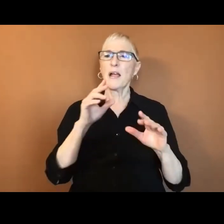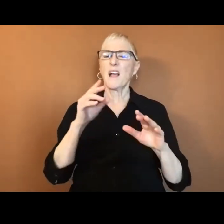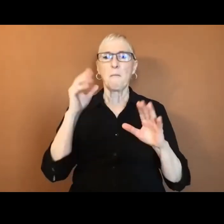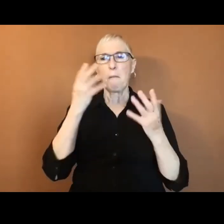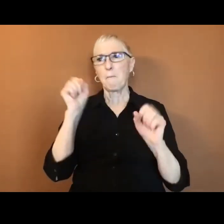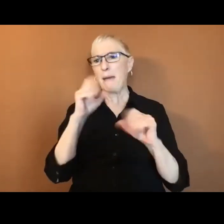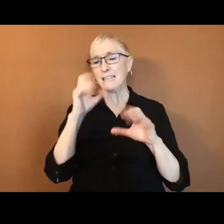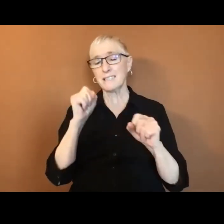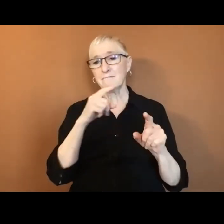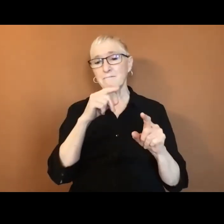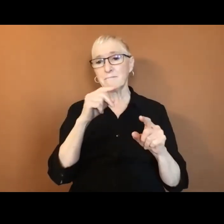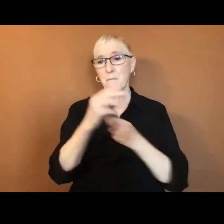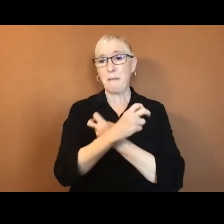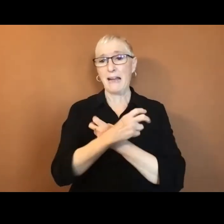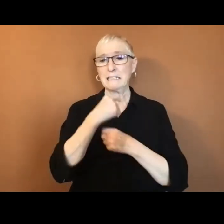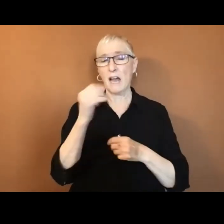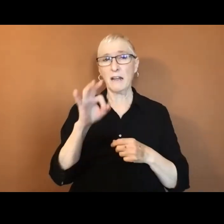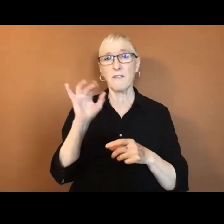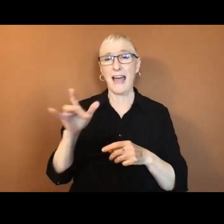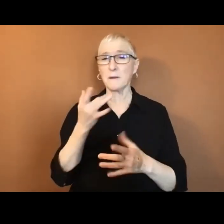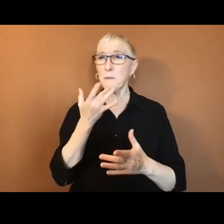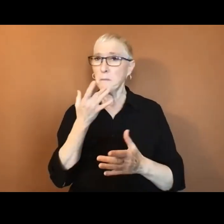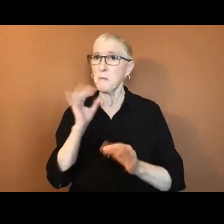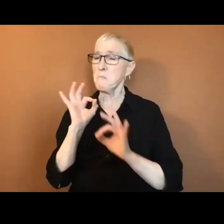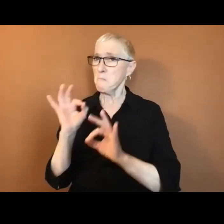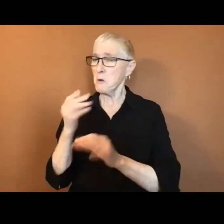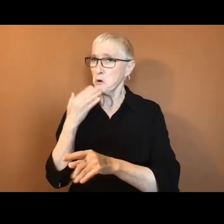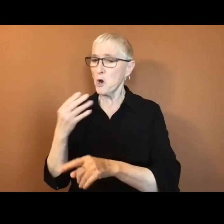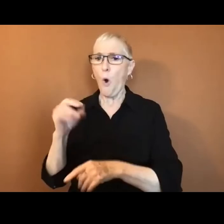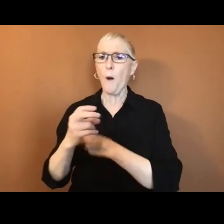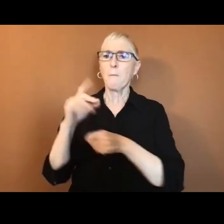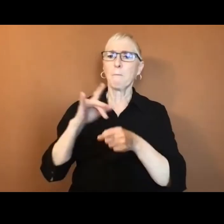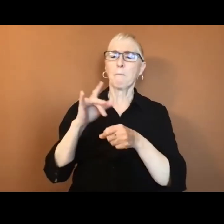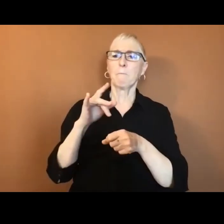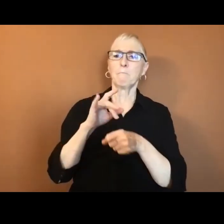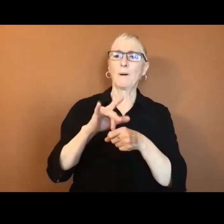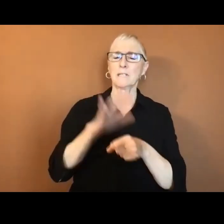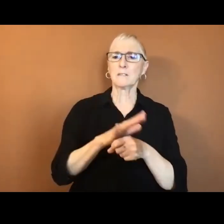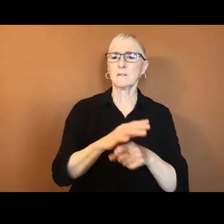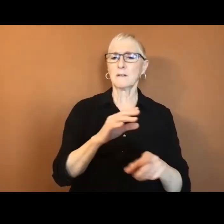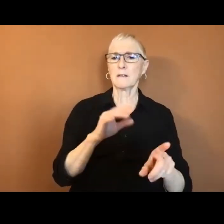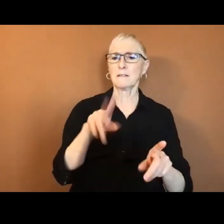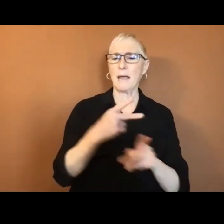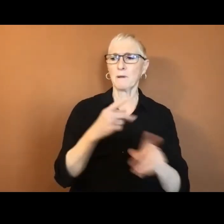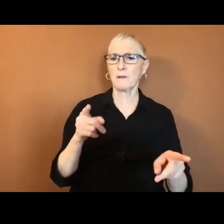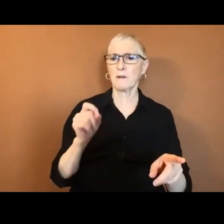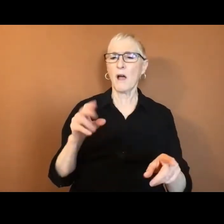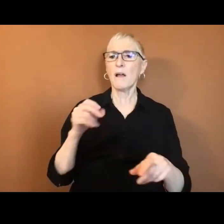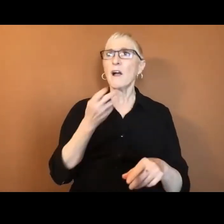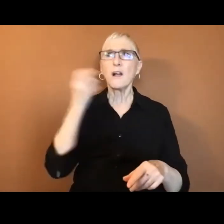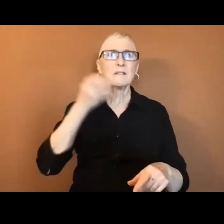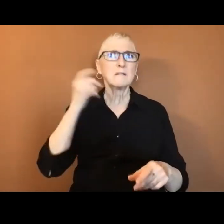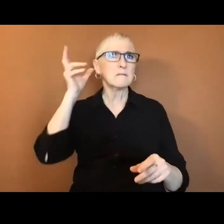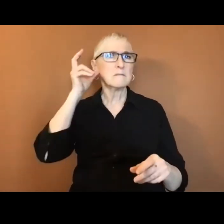tell if it's a palatable species of frog that's calling or a poisonous one just on the basis of the call. They can tell if it's way too large to